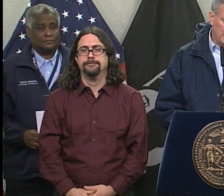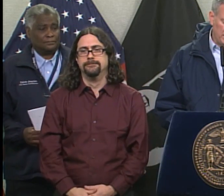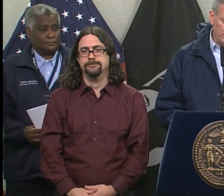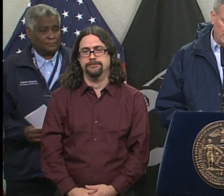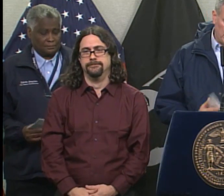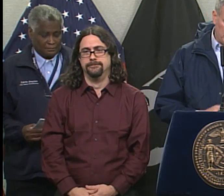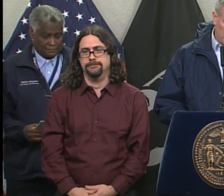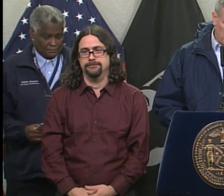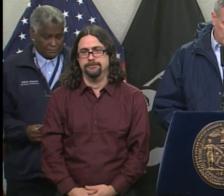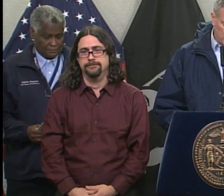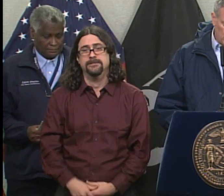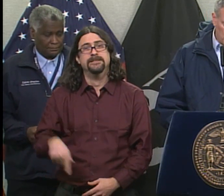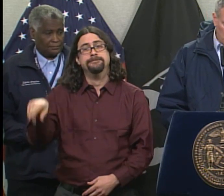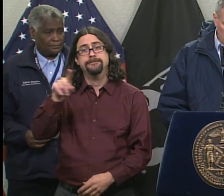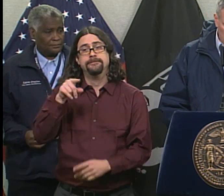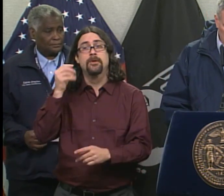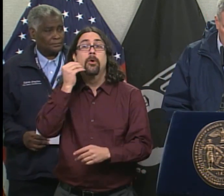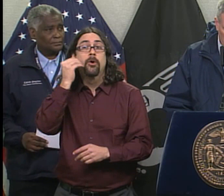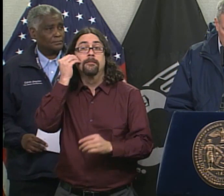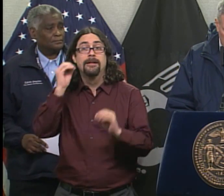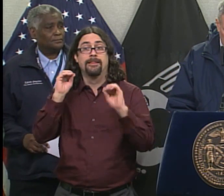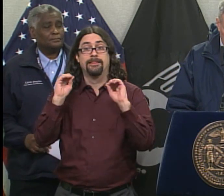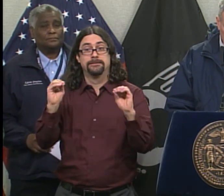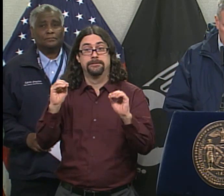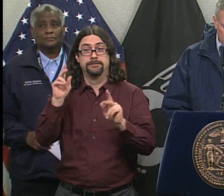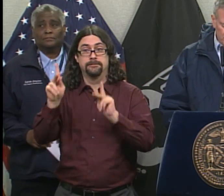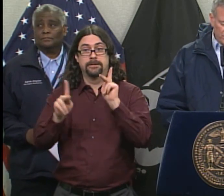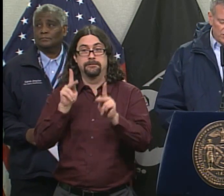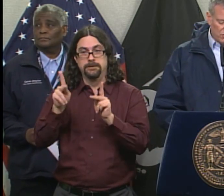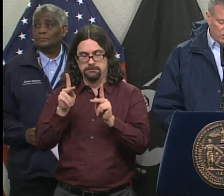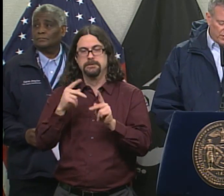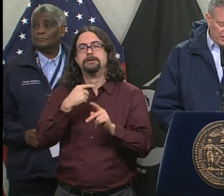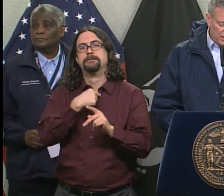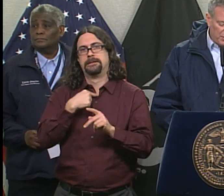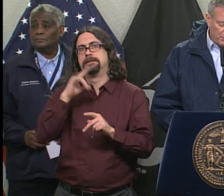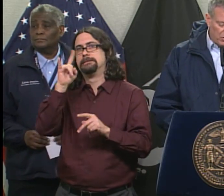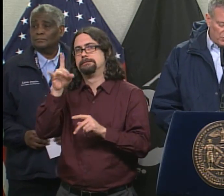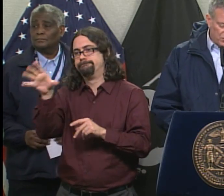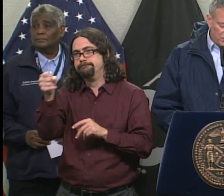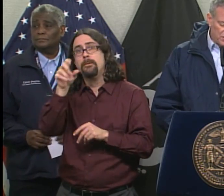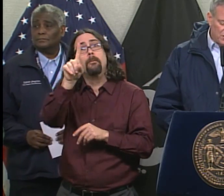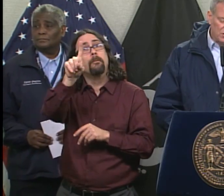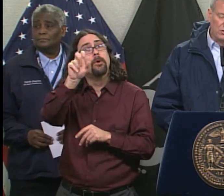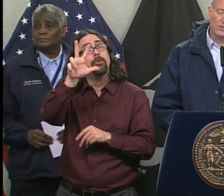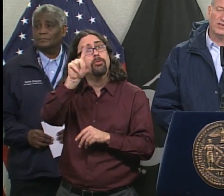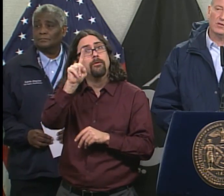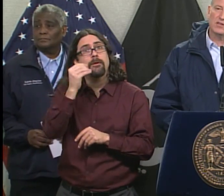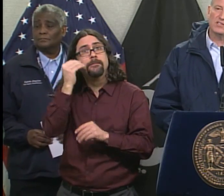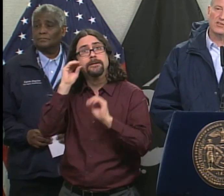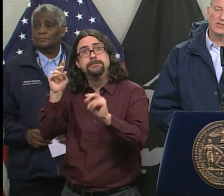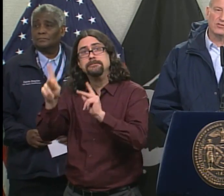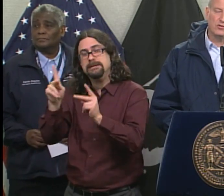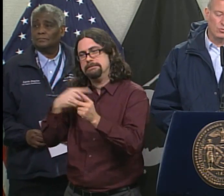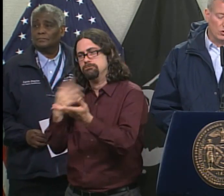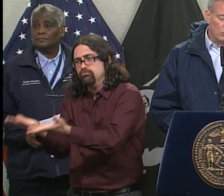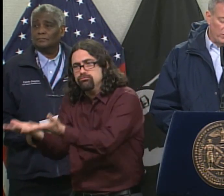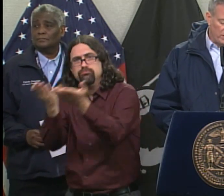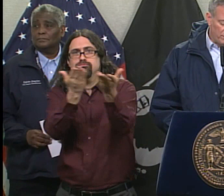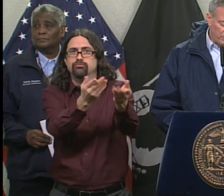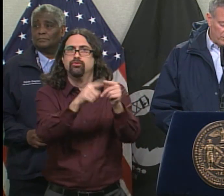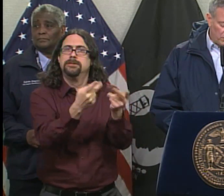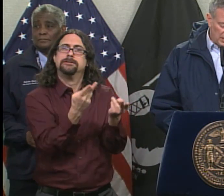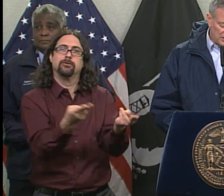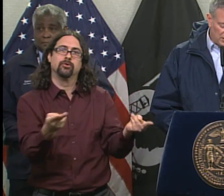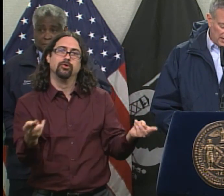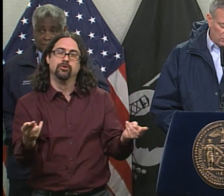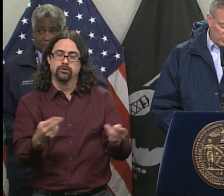1 involuntary. So Code Blue effort continues very strong. We thank the Department of Homeless Services and all of the organizations who work with it